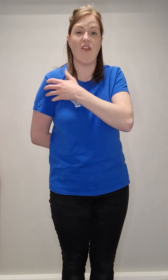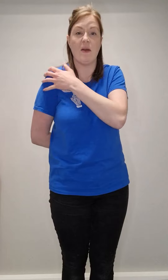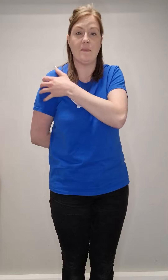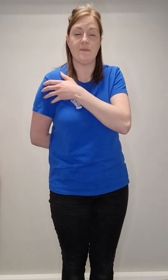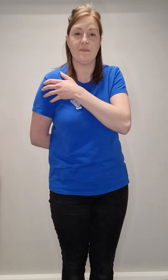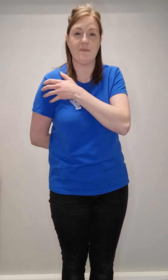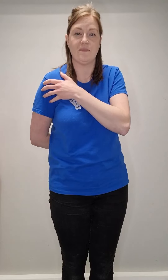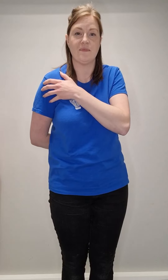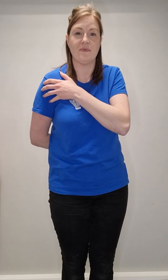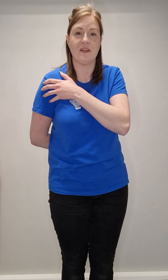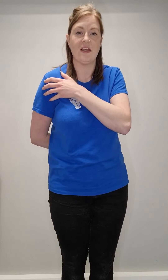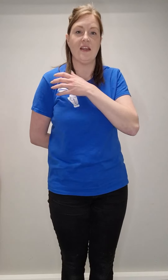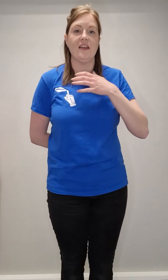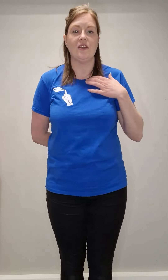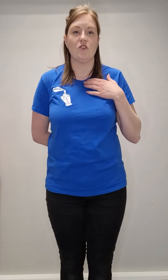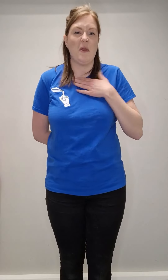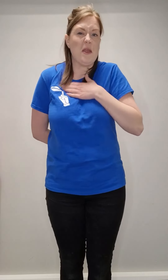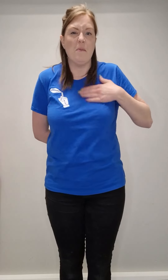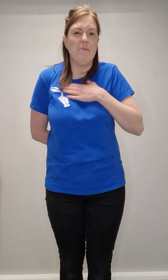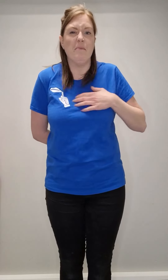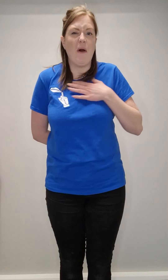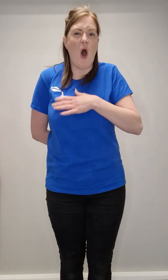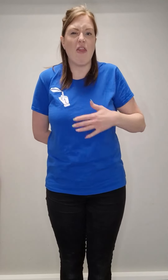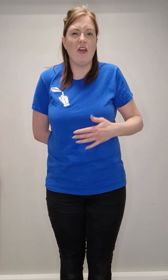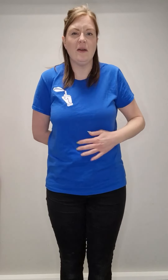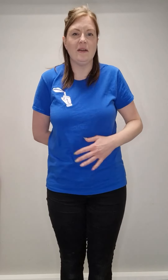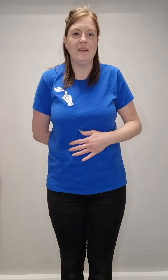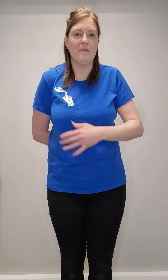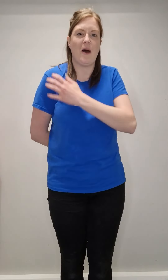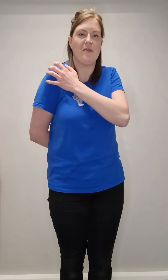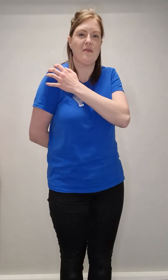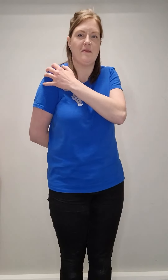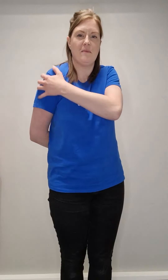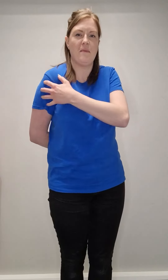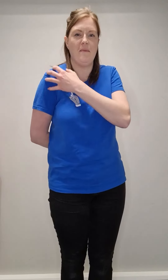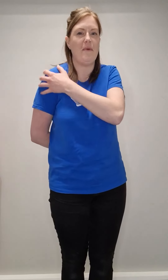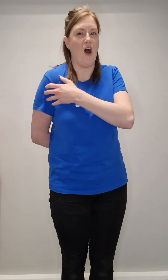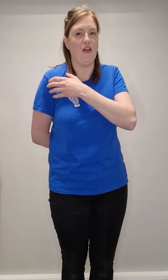bath. Could be bath, but bath.